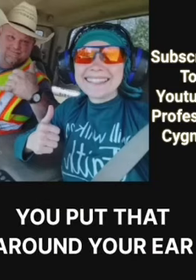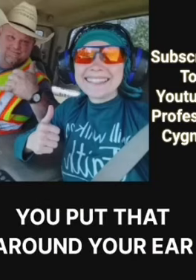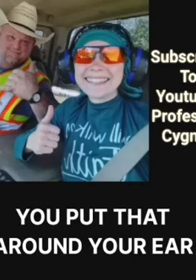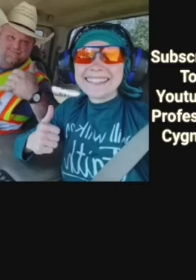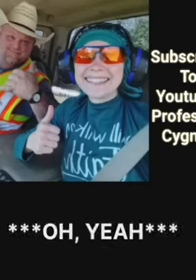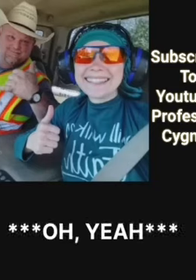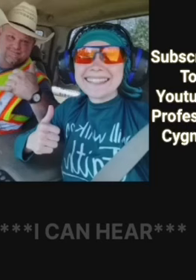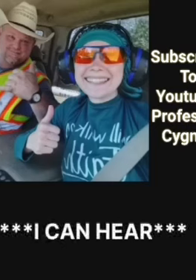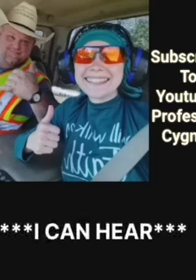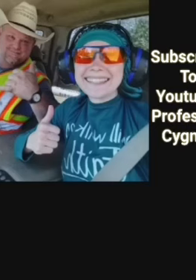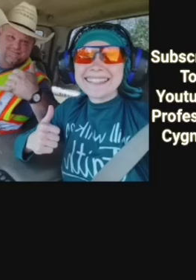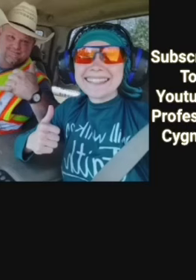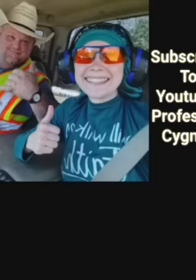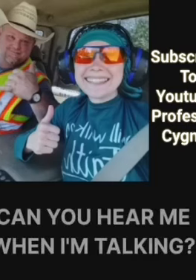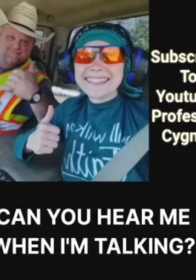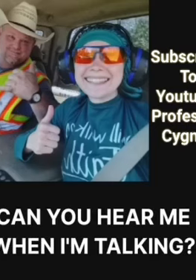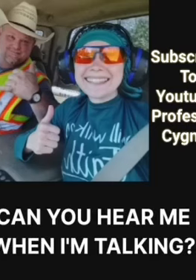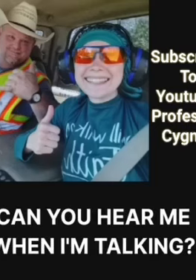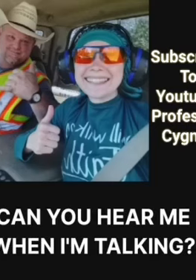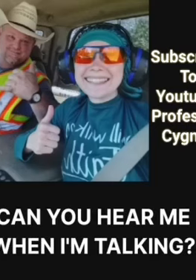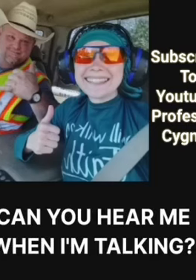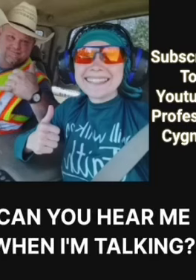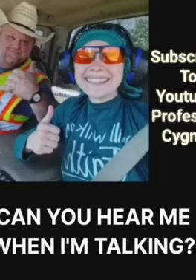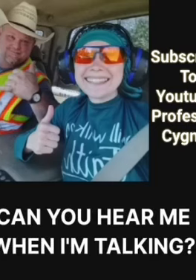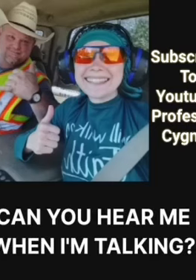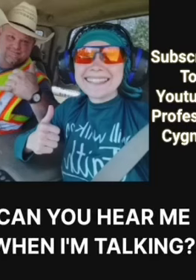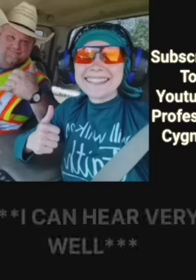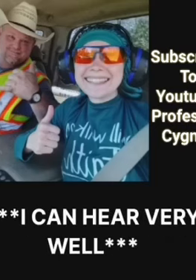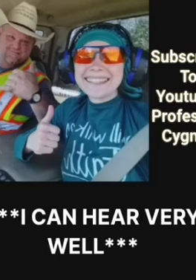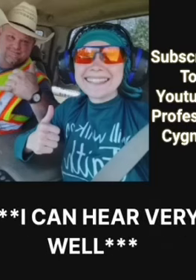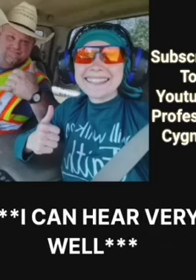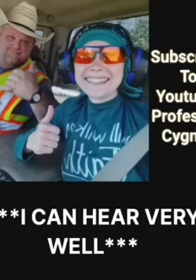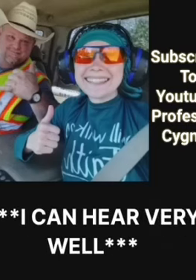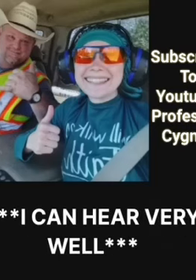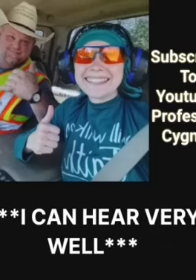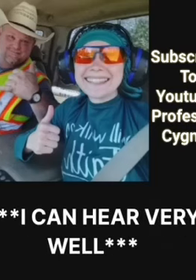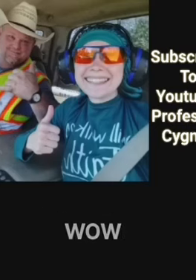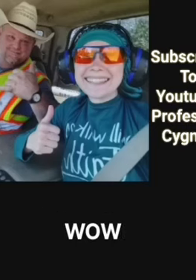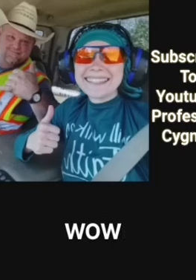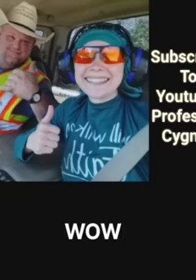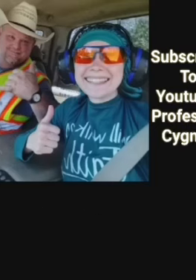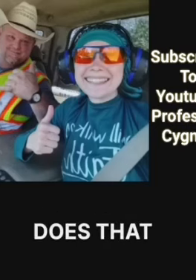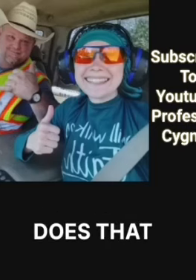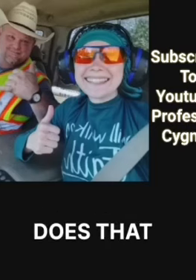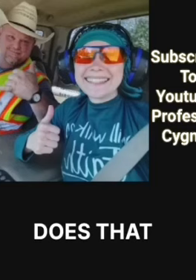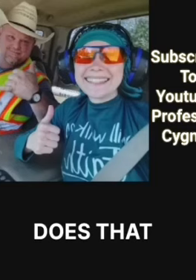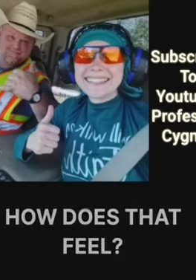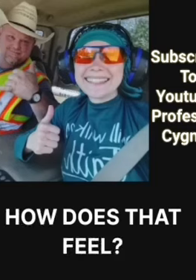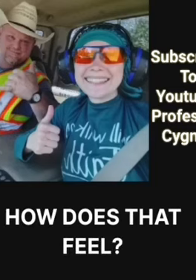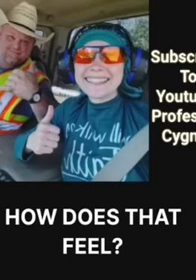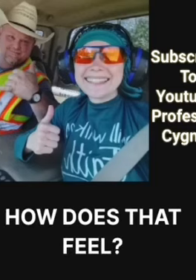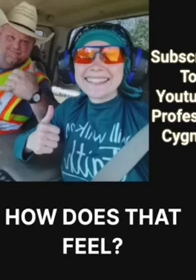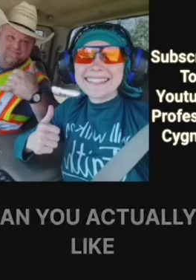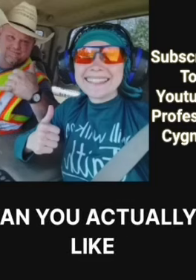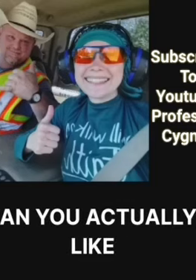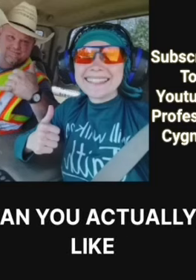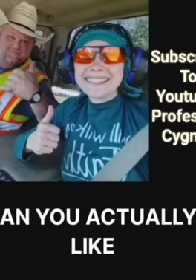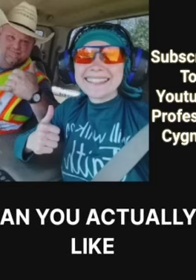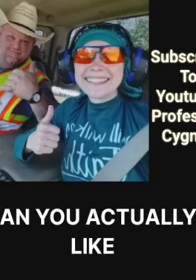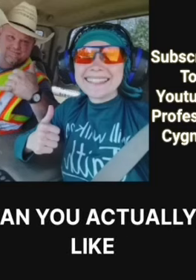your ear. Oh yeah, I can hear. Can you hear me when I'm talking? I can hear very well. Wow. How does that feel? Can you actually like...